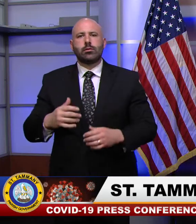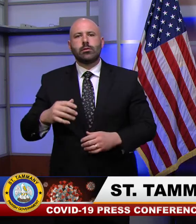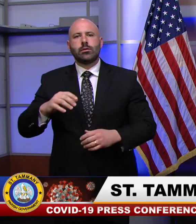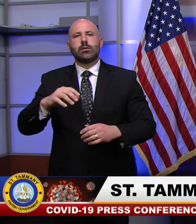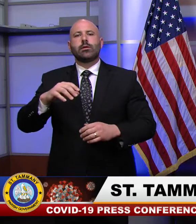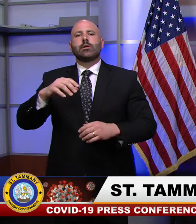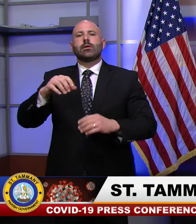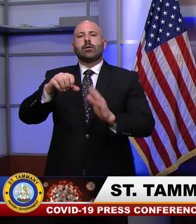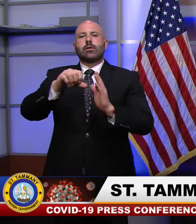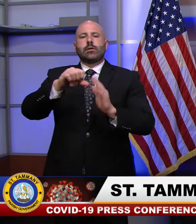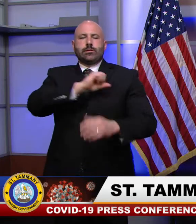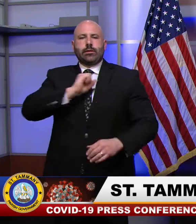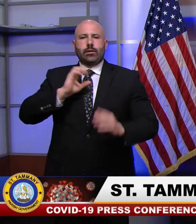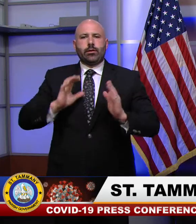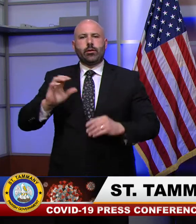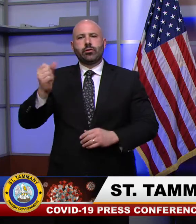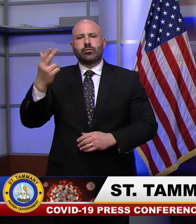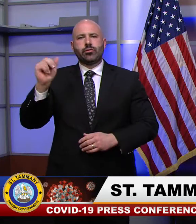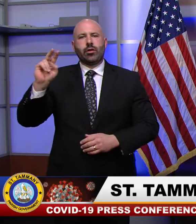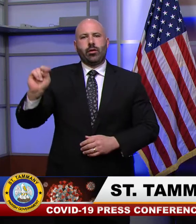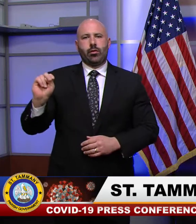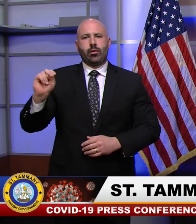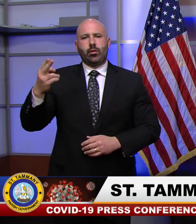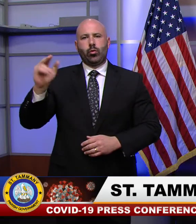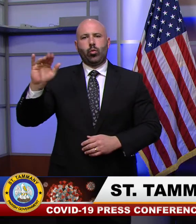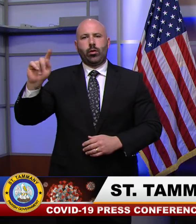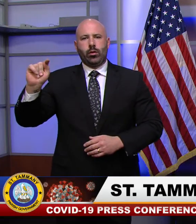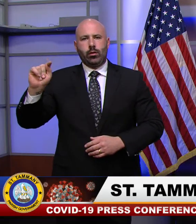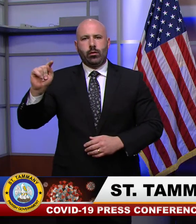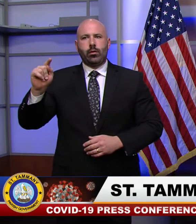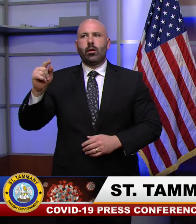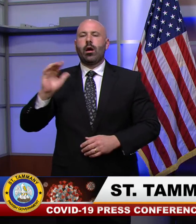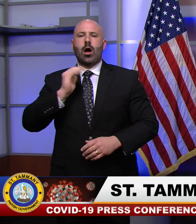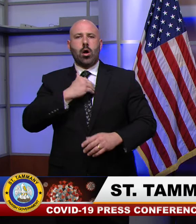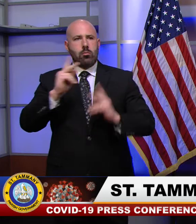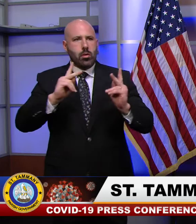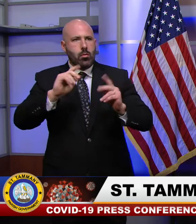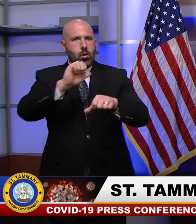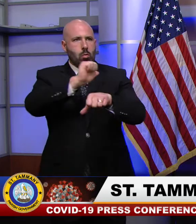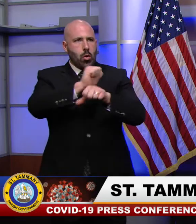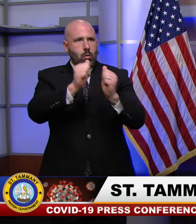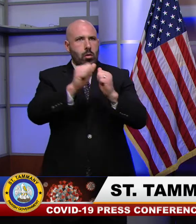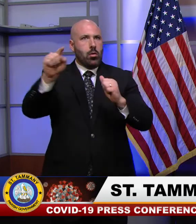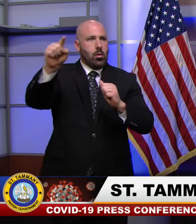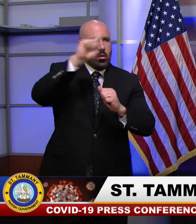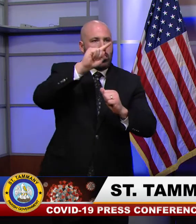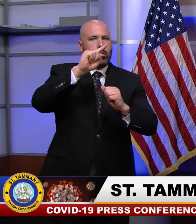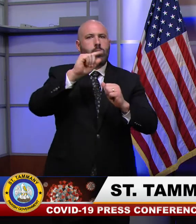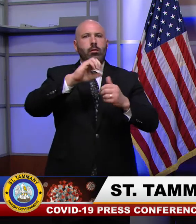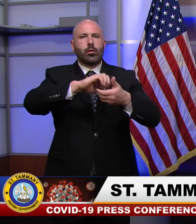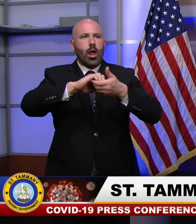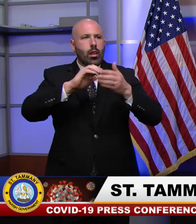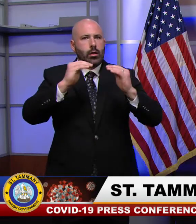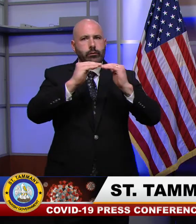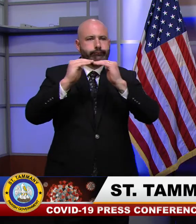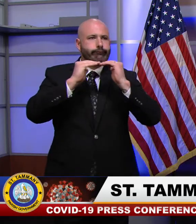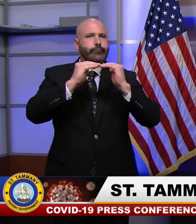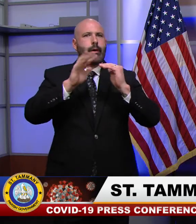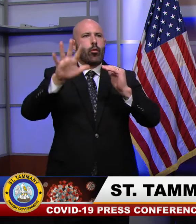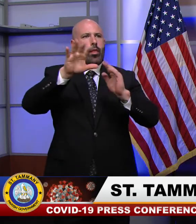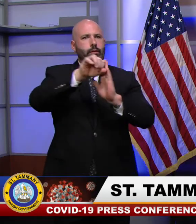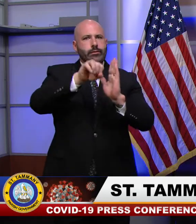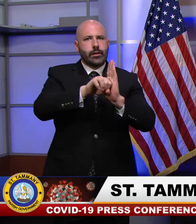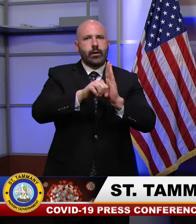legislative delegation is working with parish leaders and their colleagues around the state to identify new state